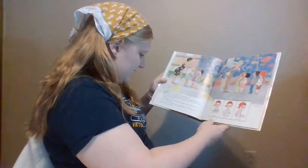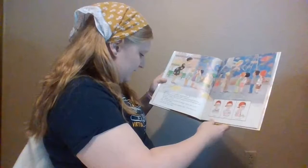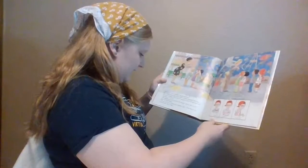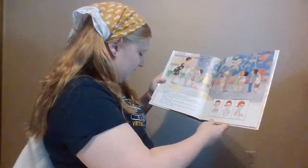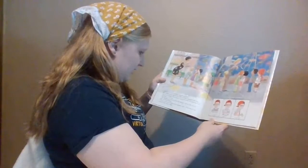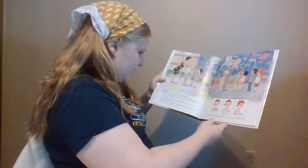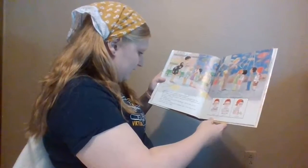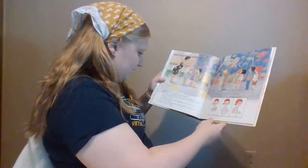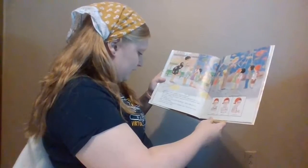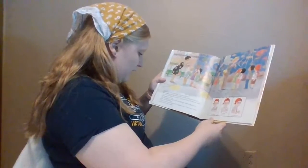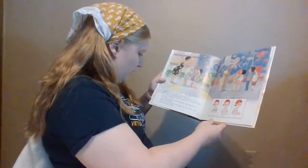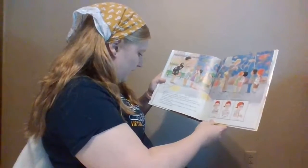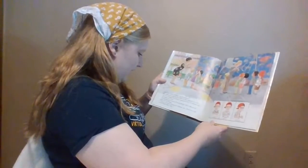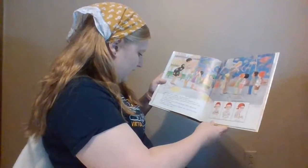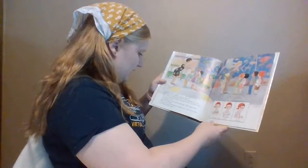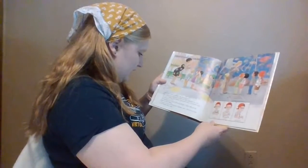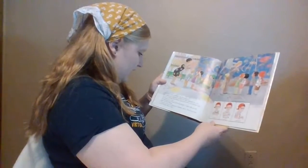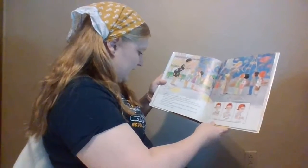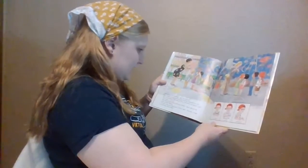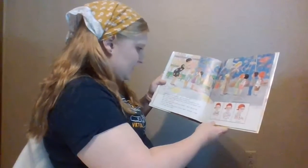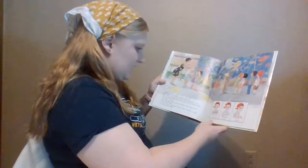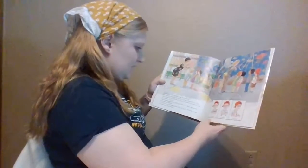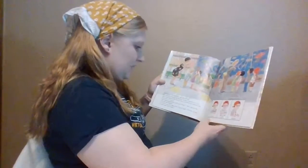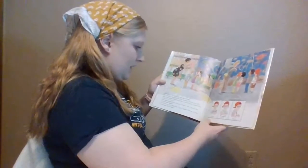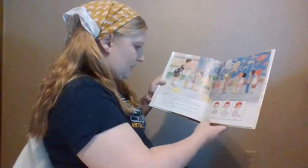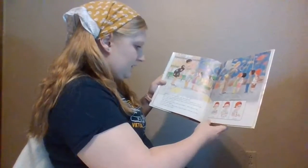signs. She has no hair on her head. She is bald.